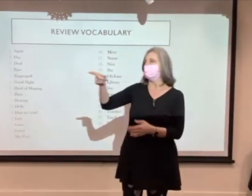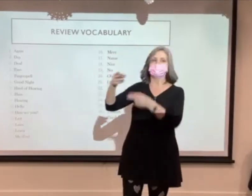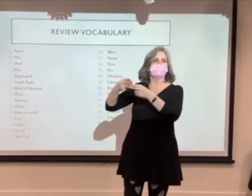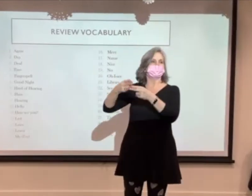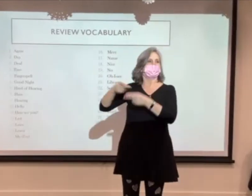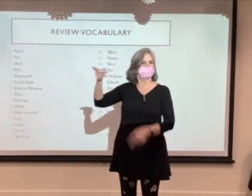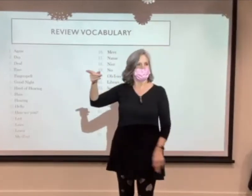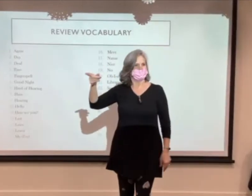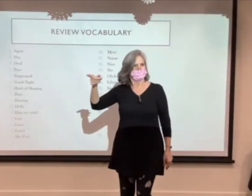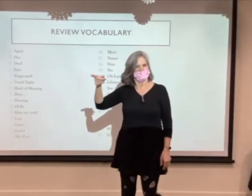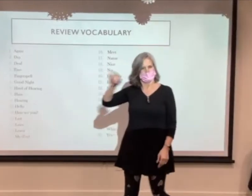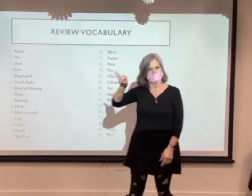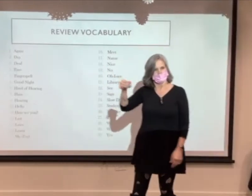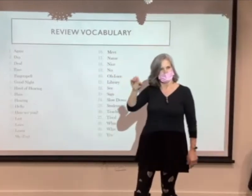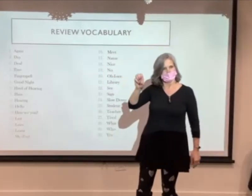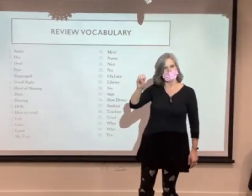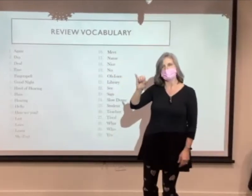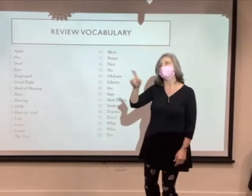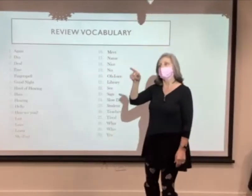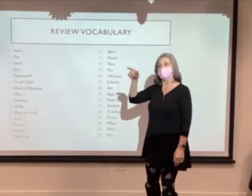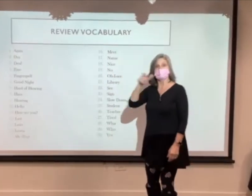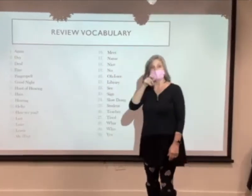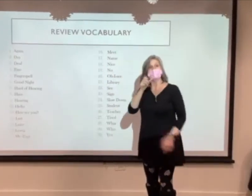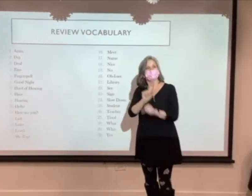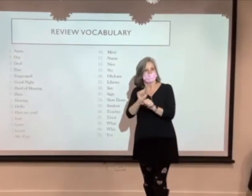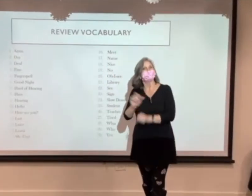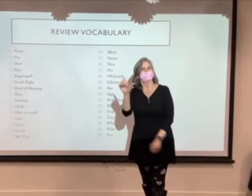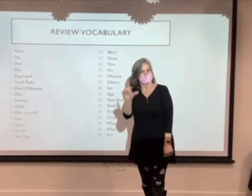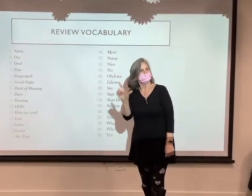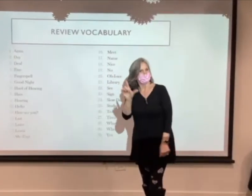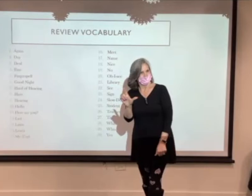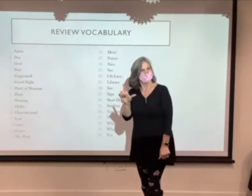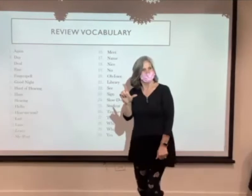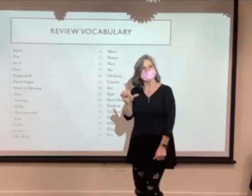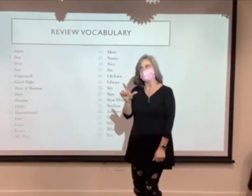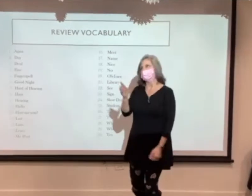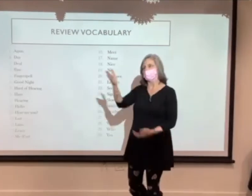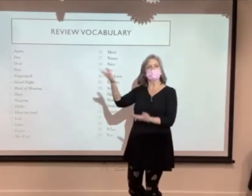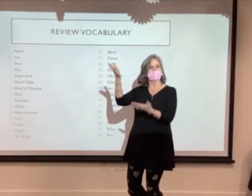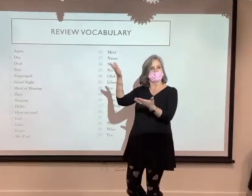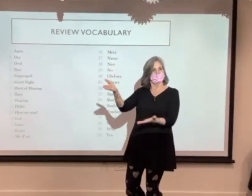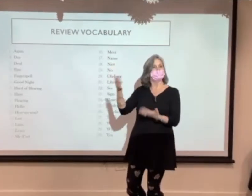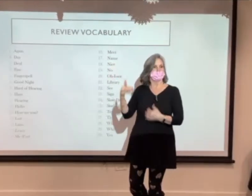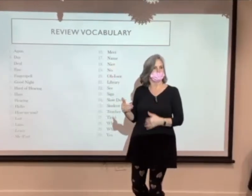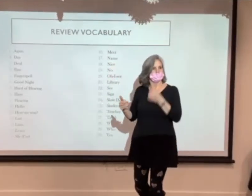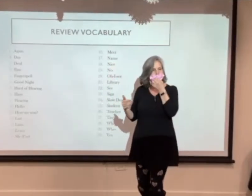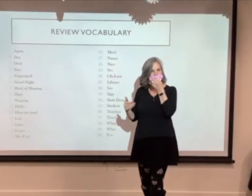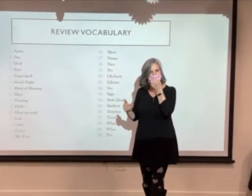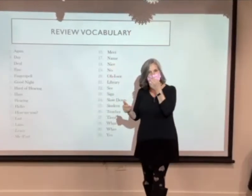then I fingerspelled her name before, if you remember. Who is she? She works at the library, right? So now I'm identifying who she was